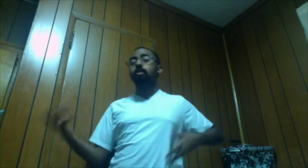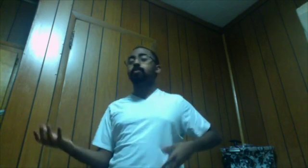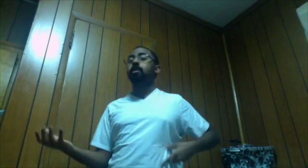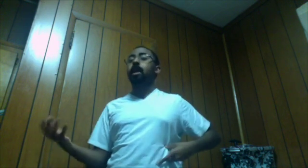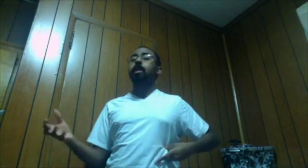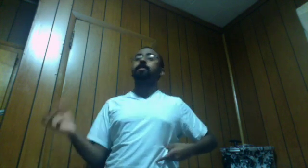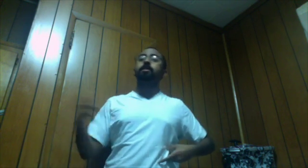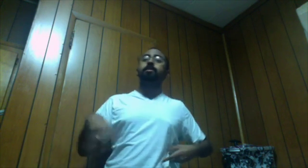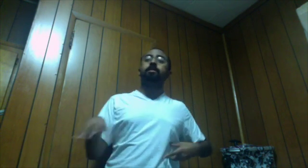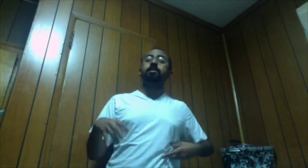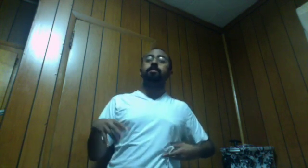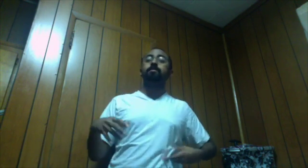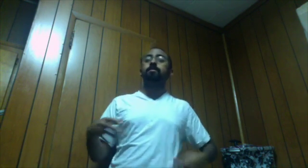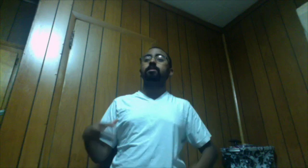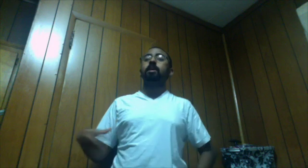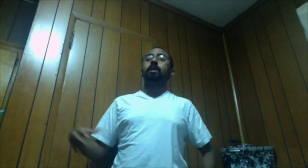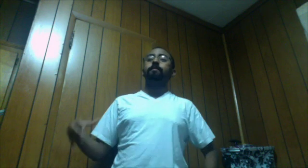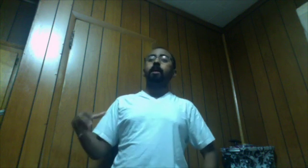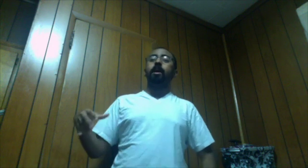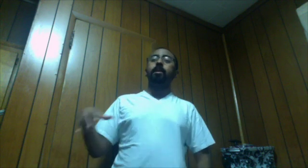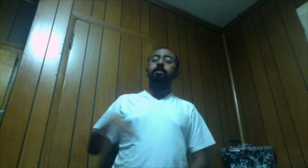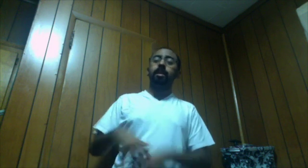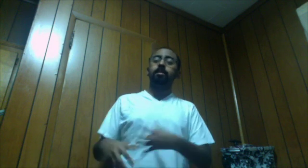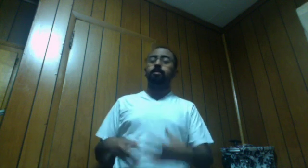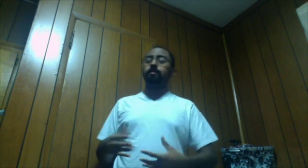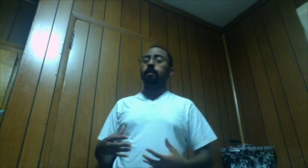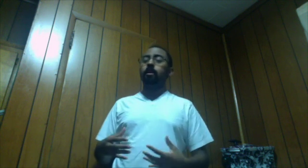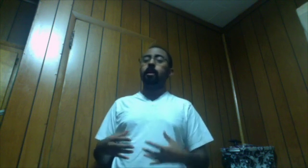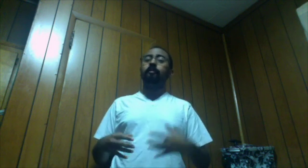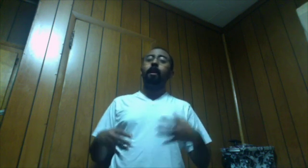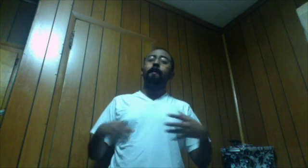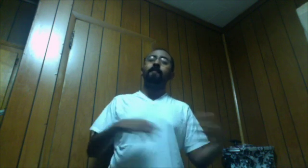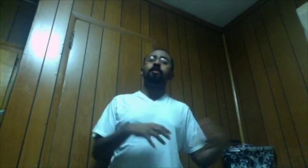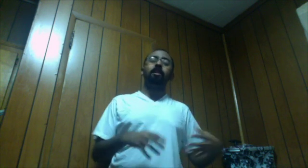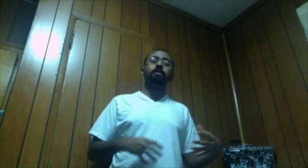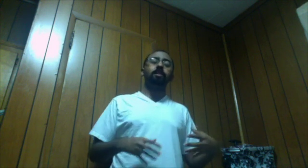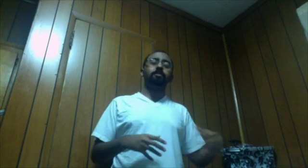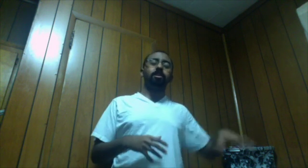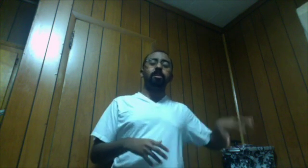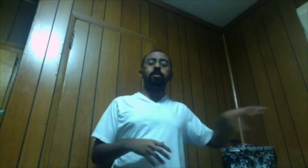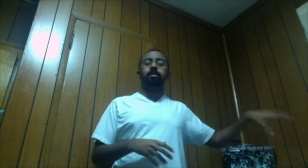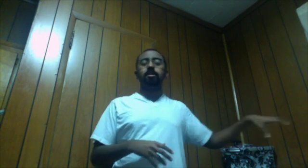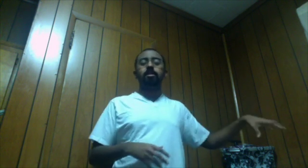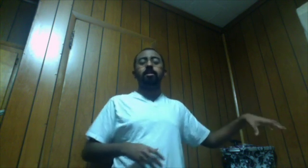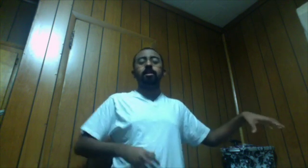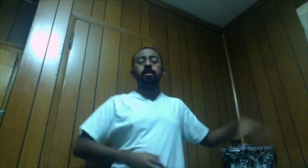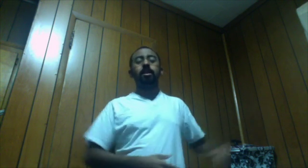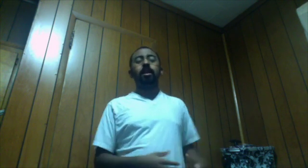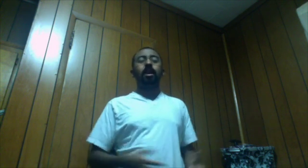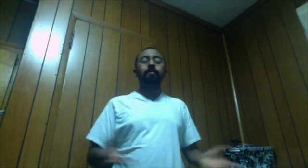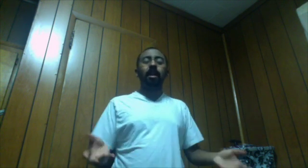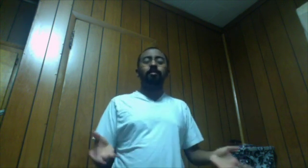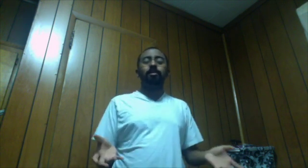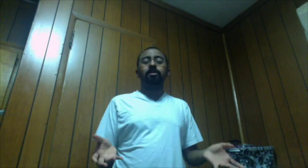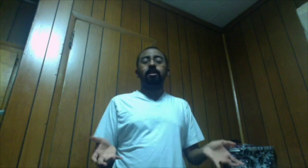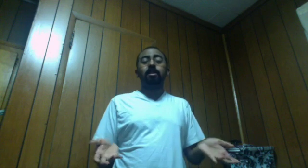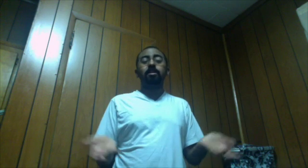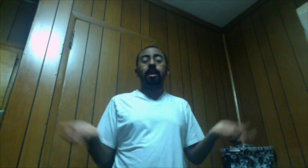really accurate, they stick to the rules, and it's not too far off, but I've heard other people just utterly in disgust. And my personal thing is, I'm not